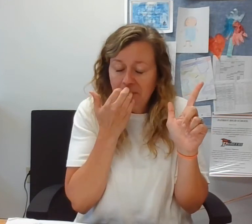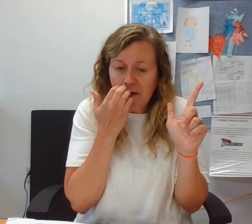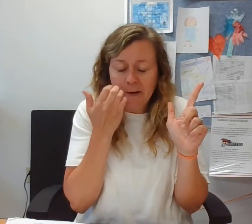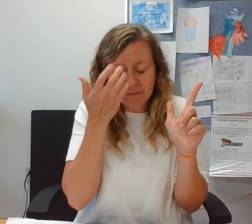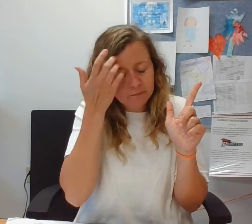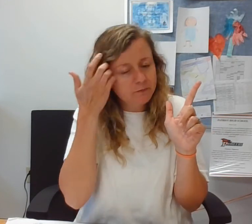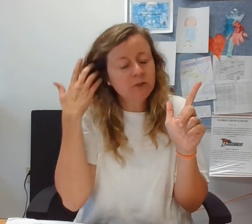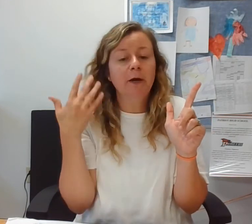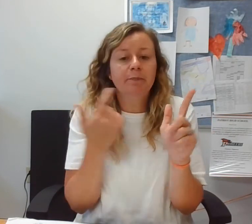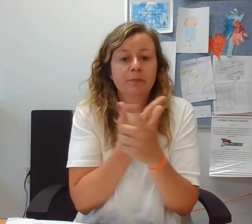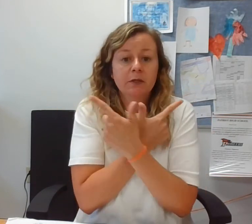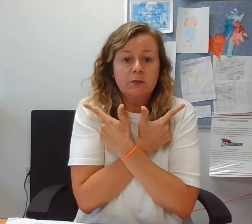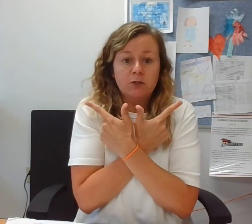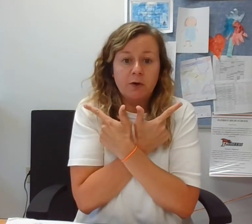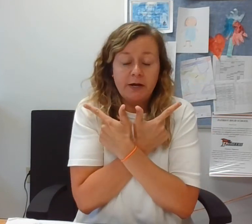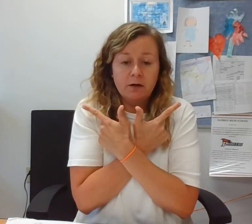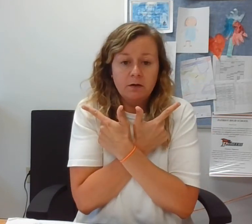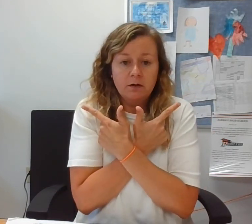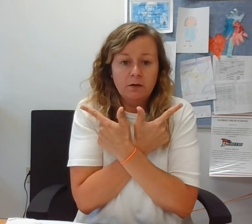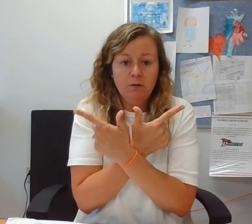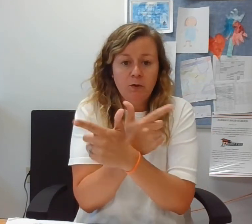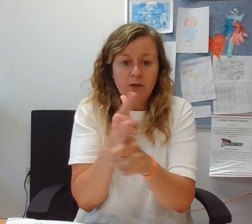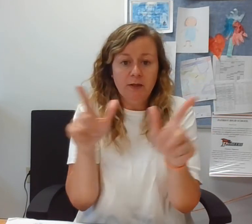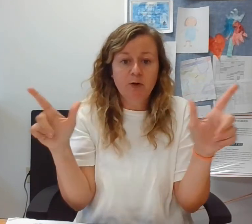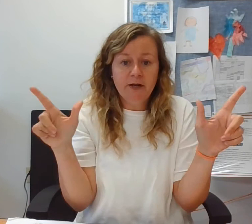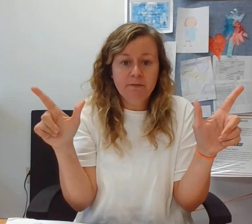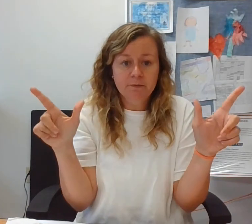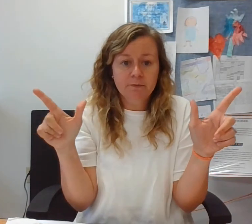Okay? All right. So we're here with liberty,